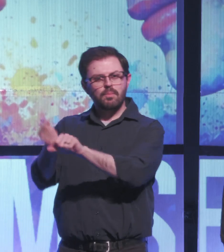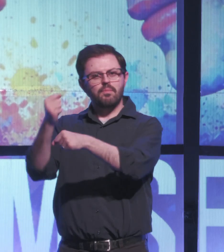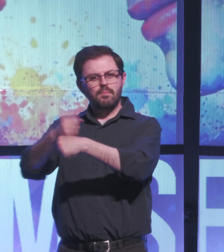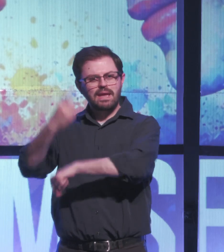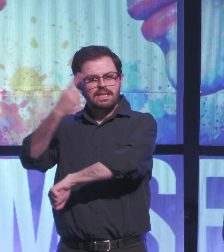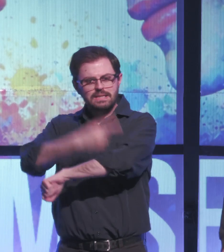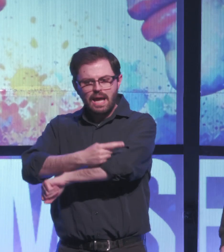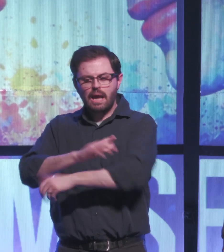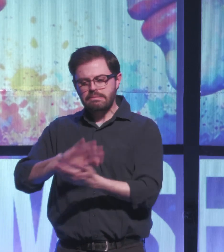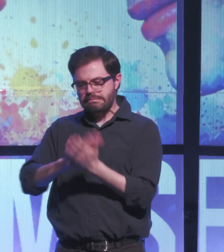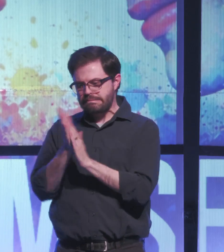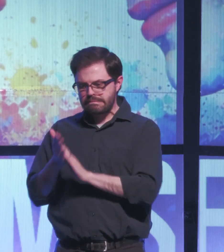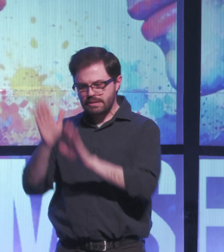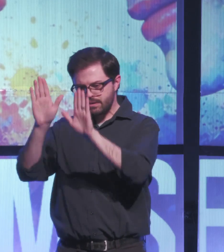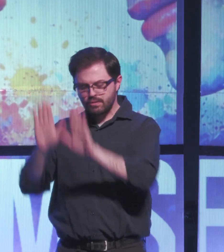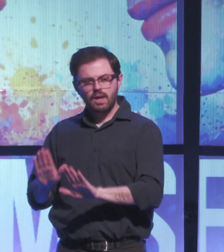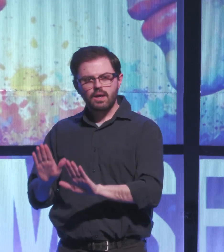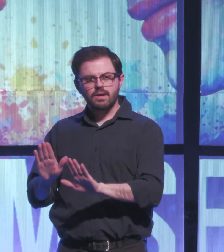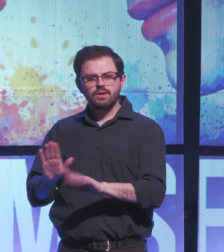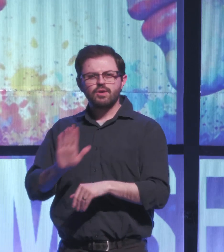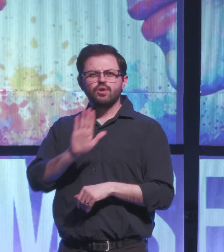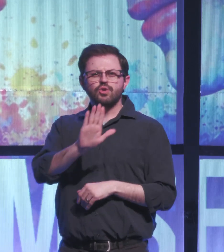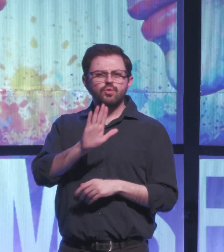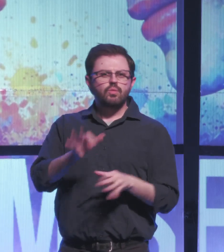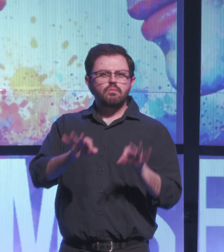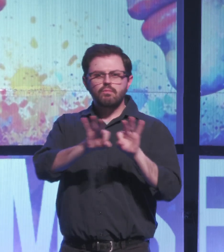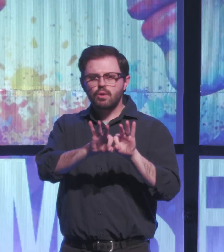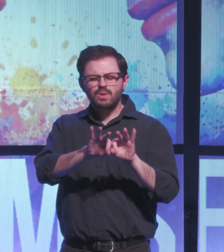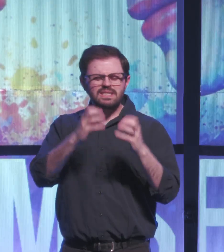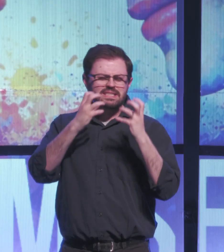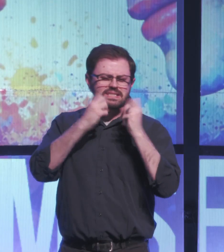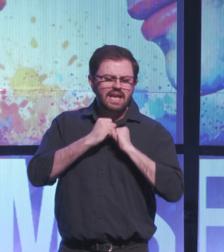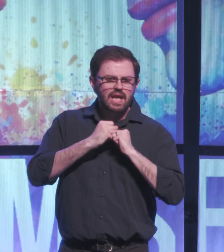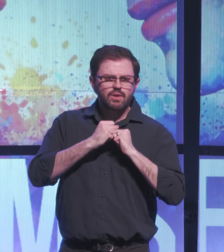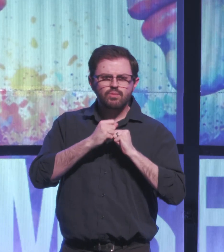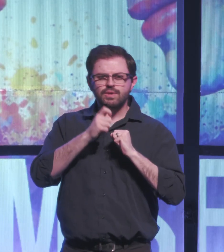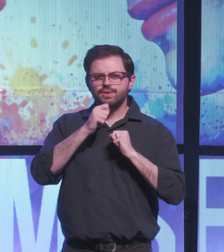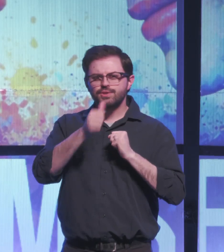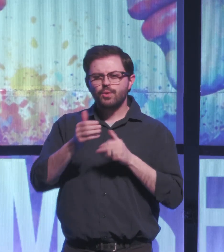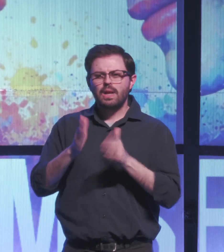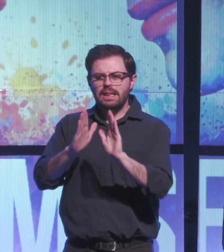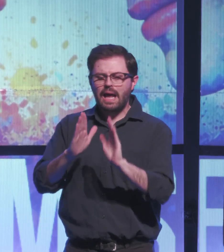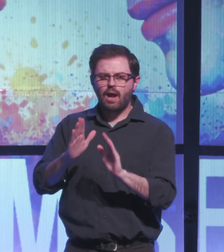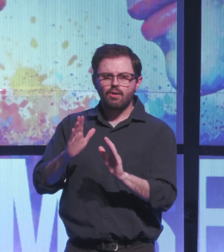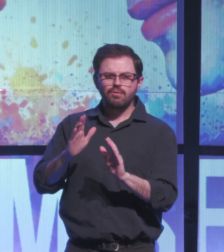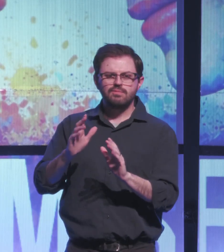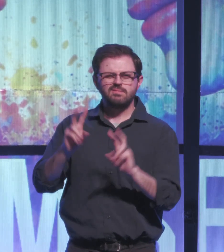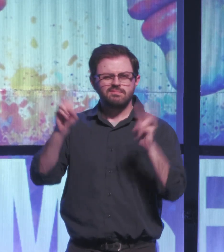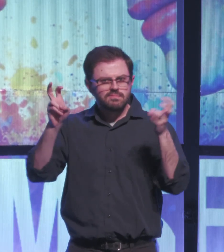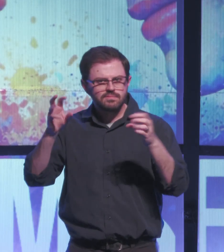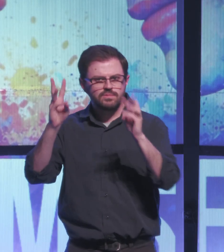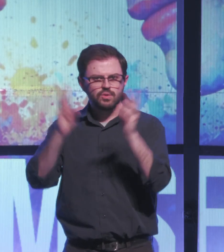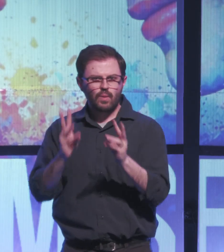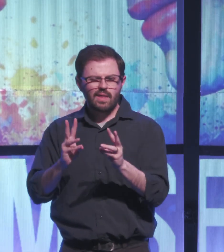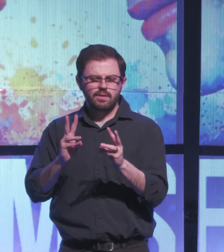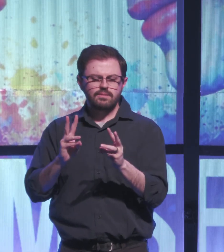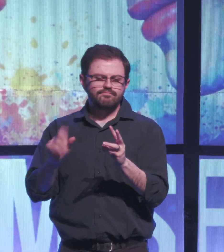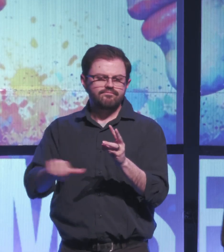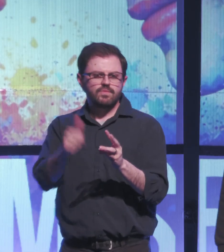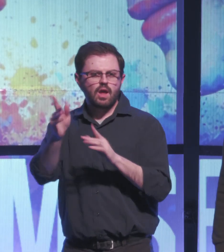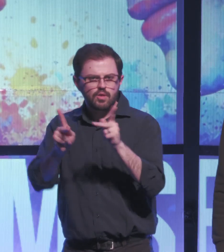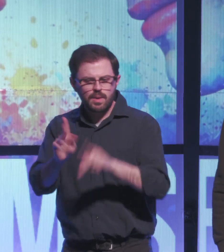too sacred to be handed over to the weather, to somebody else's wounds that showed up in your life, to